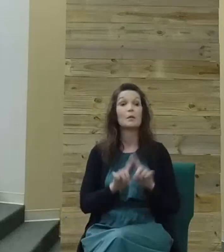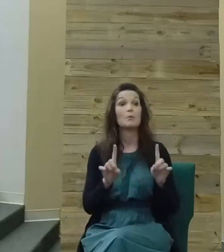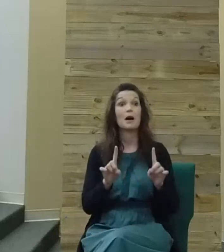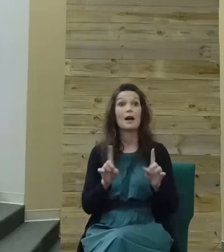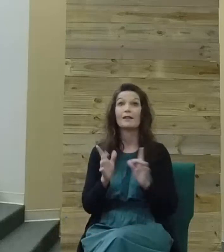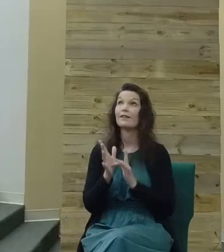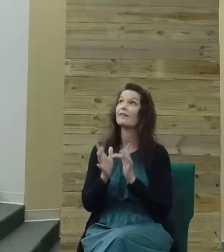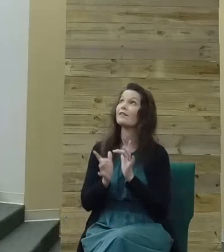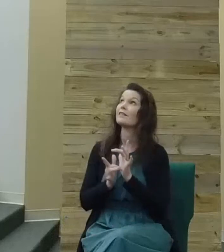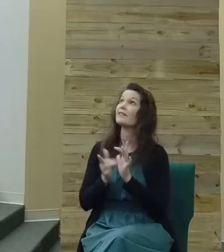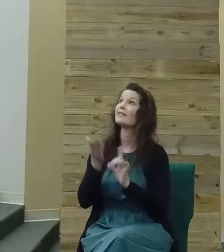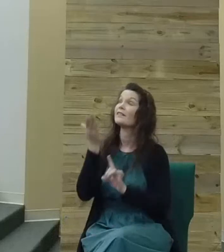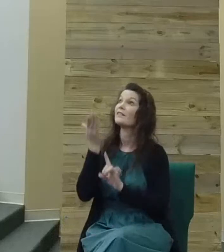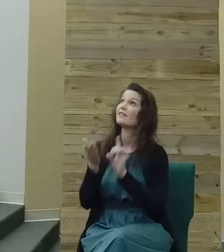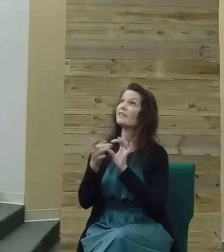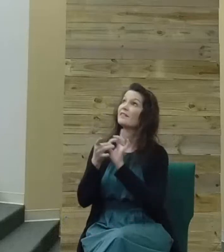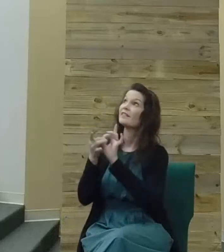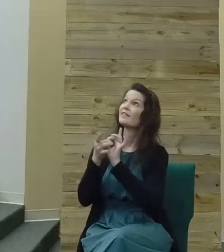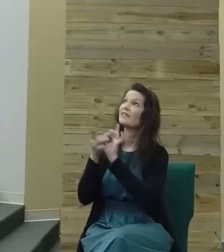But in Christ,